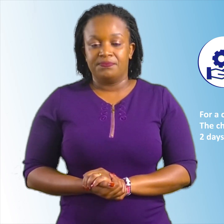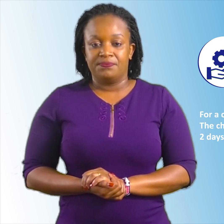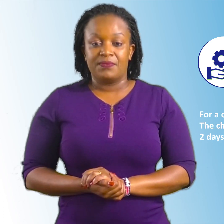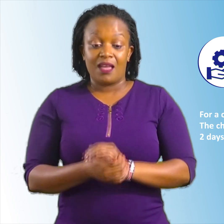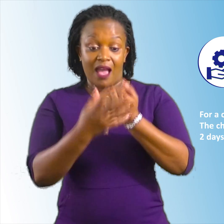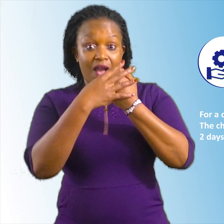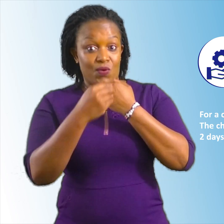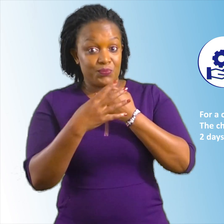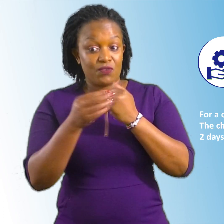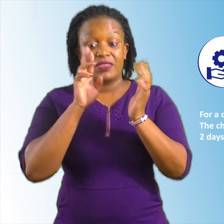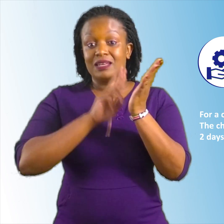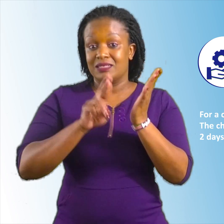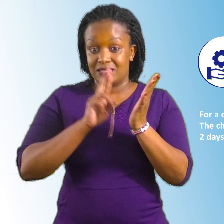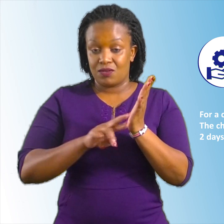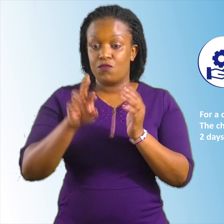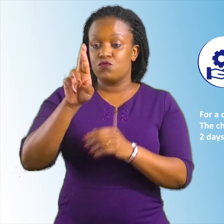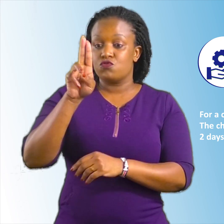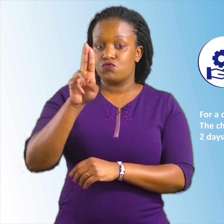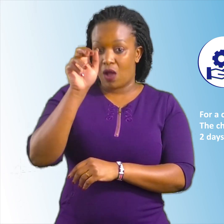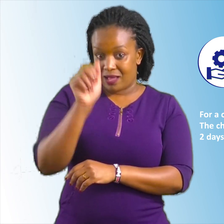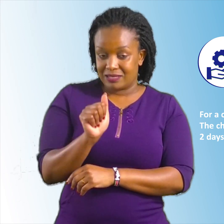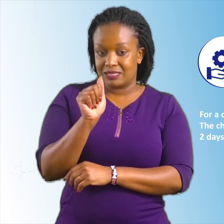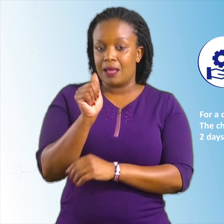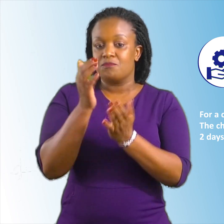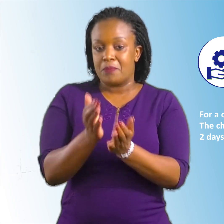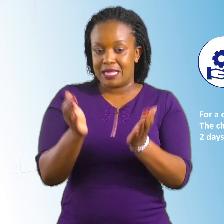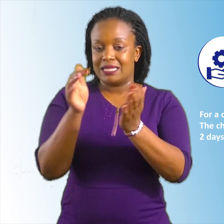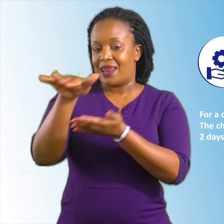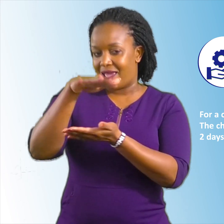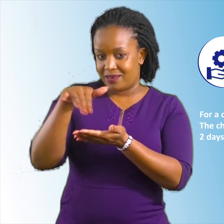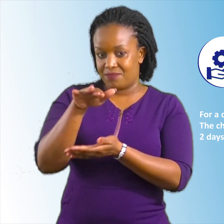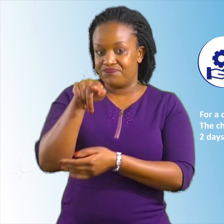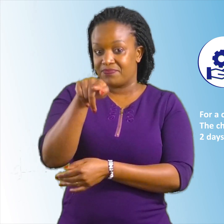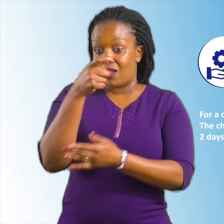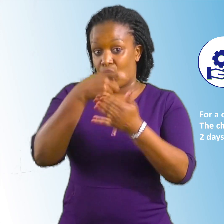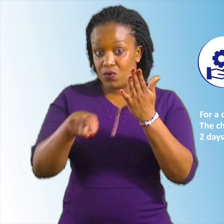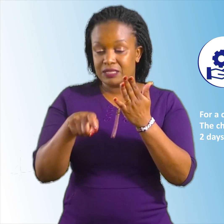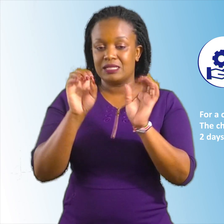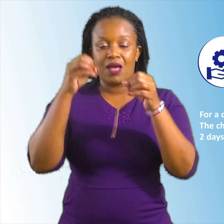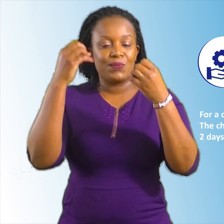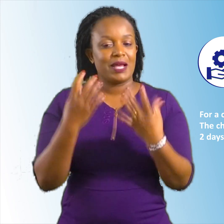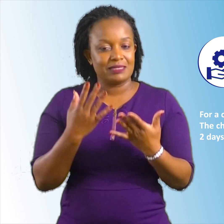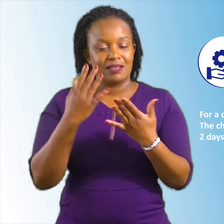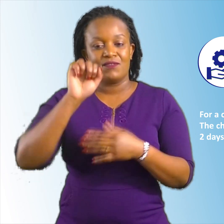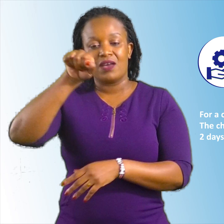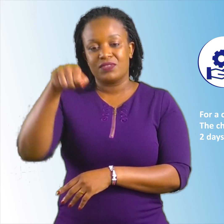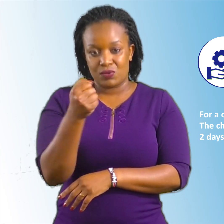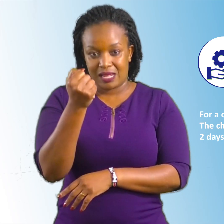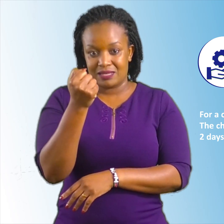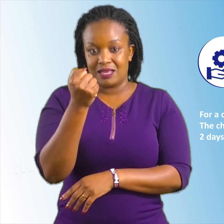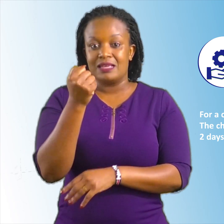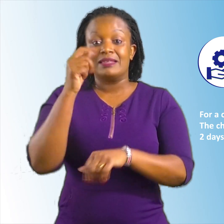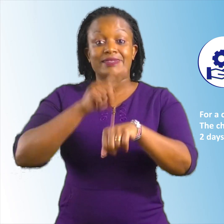For a copy of the Register of ROAs per basin area, the charges stand at 5,000